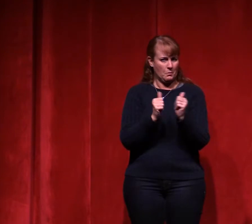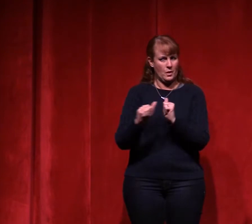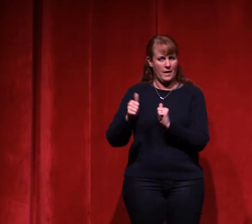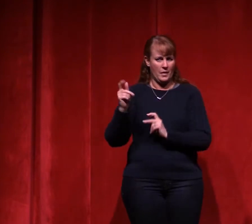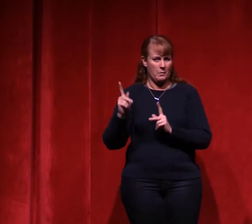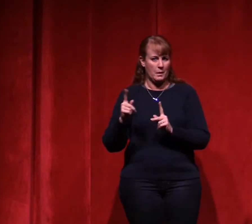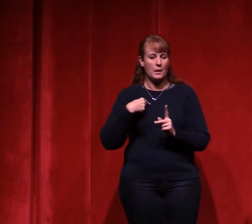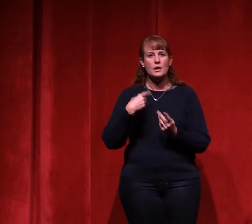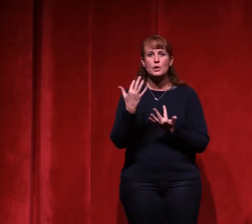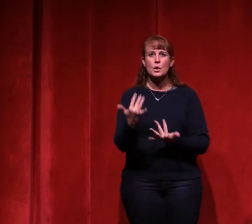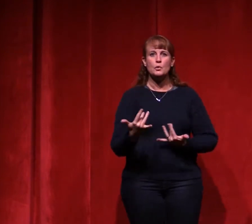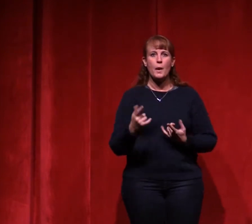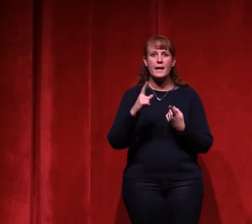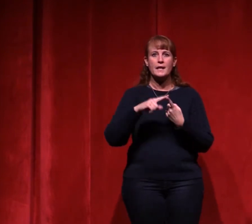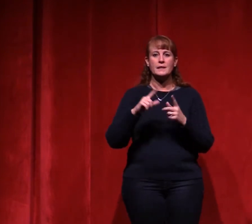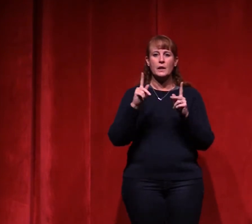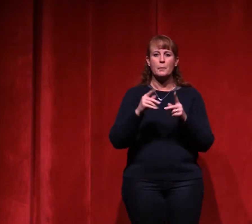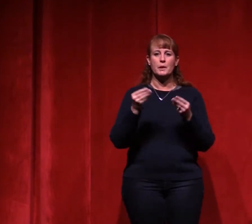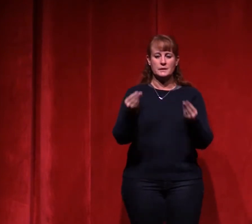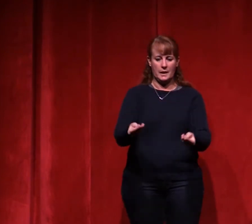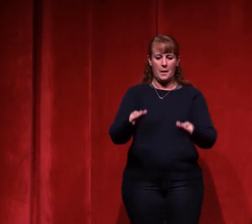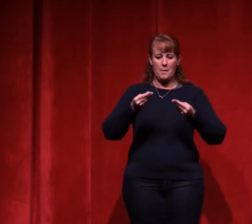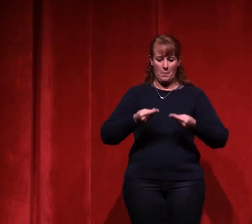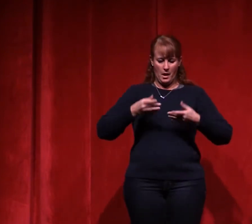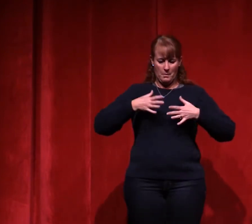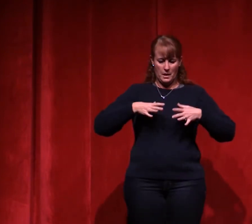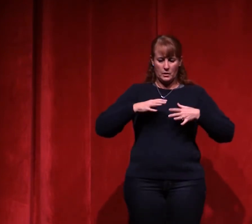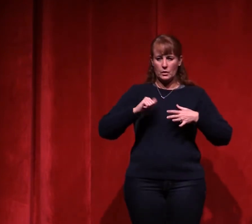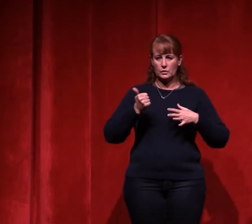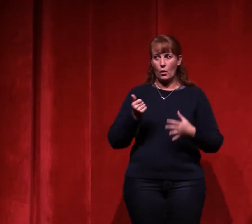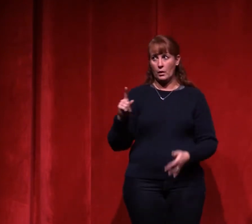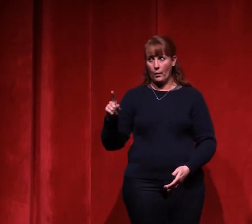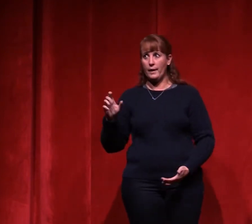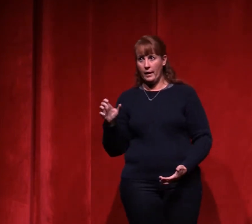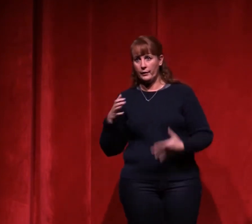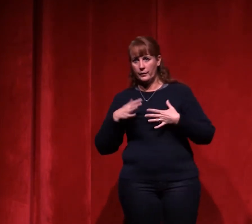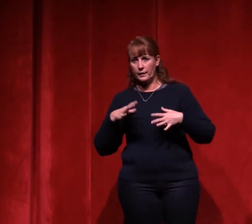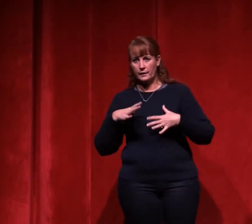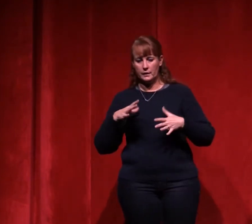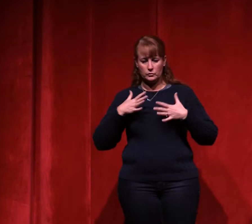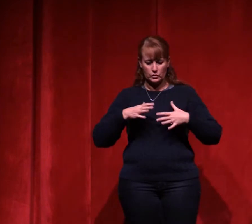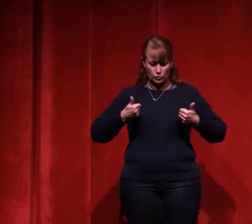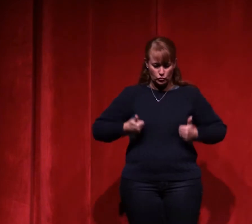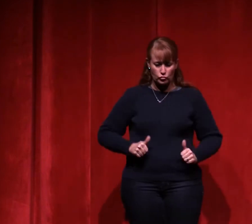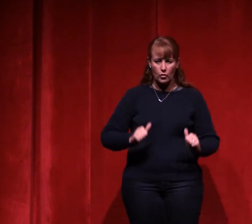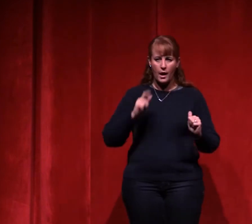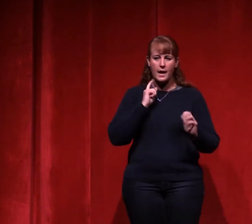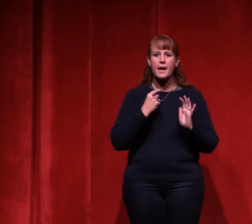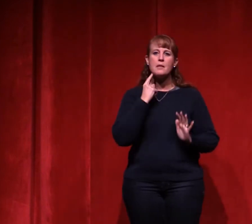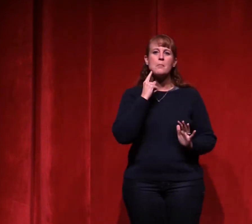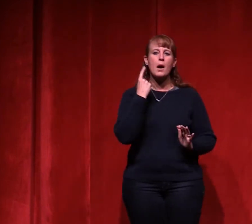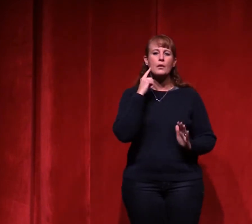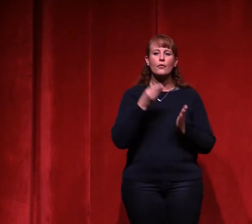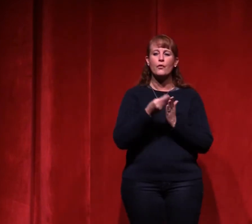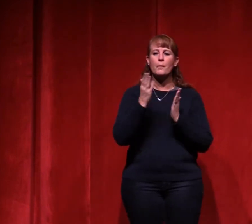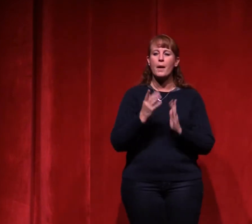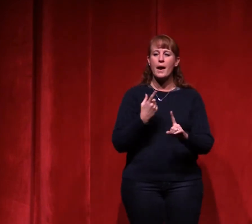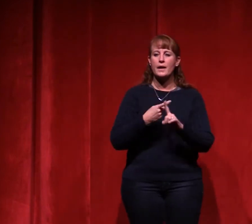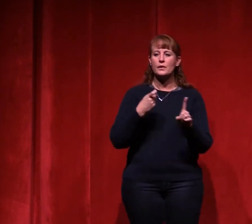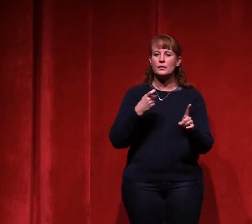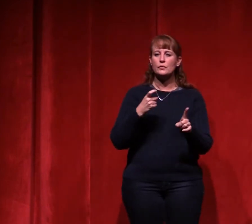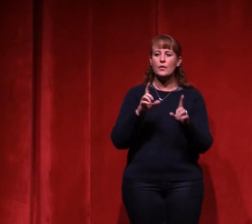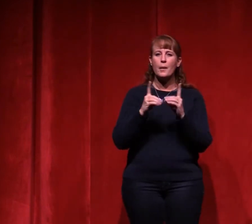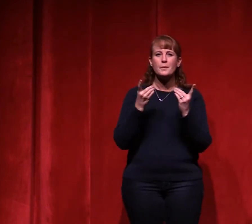wait until somebody brought me an outfit or 100 to try on and model for the buyers from upscale department